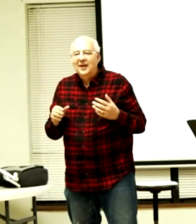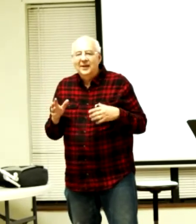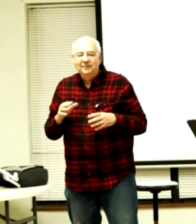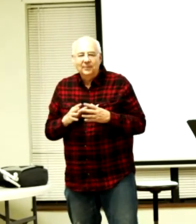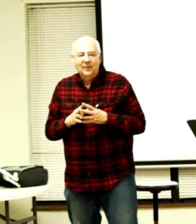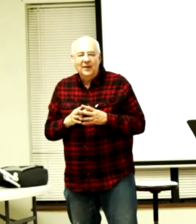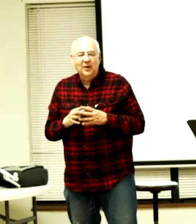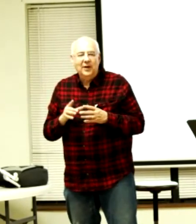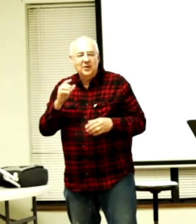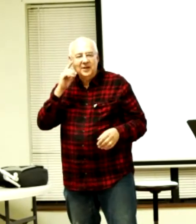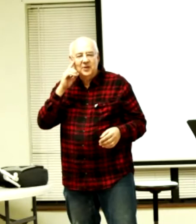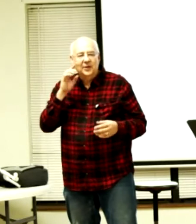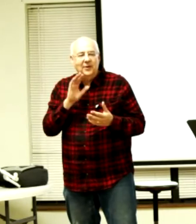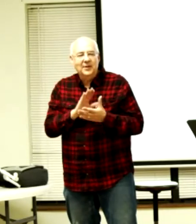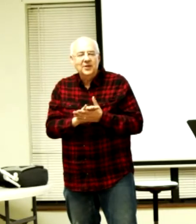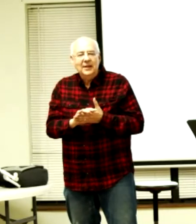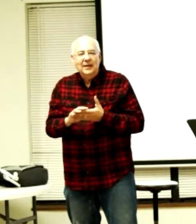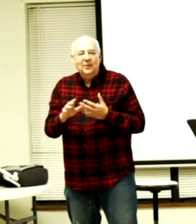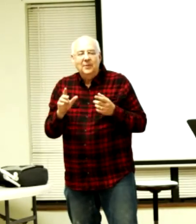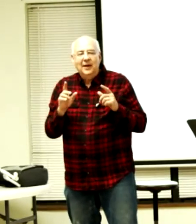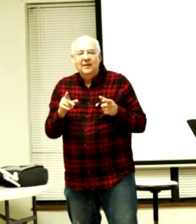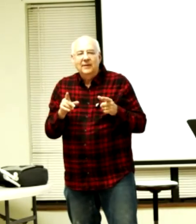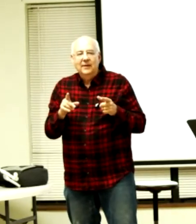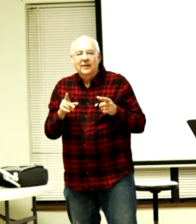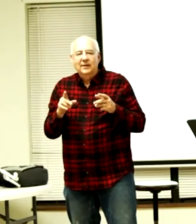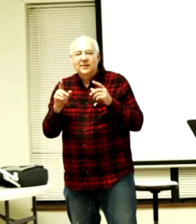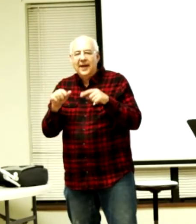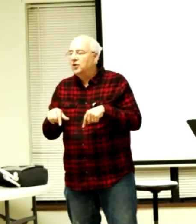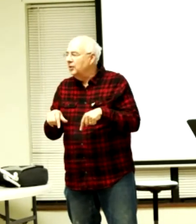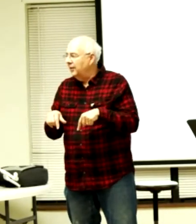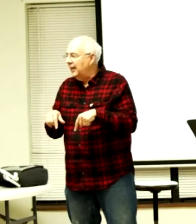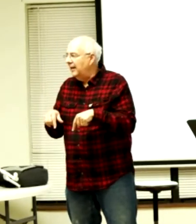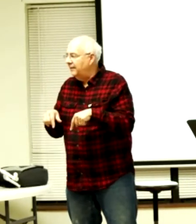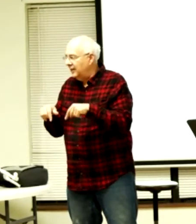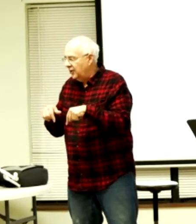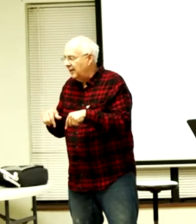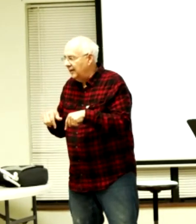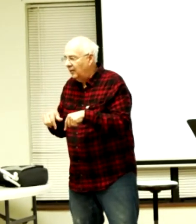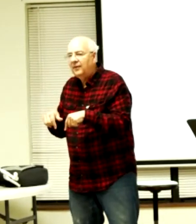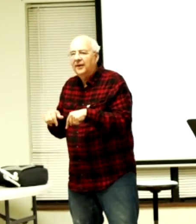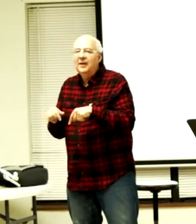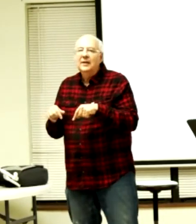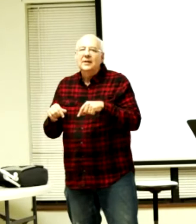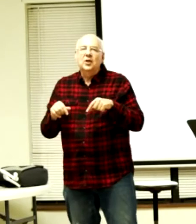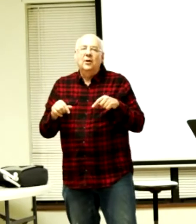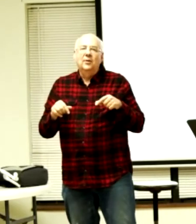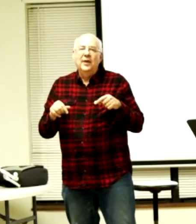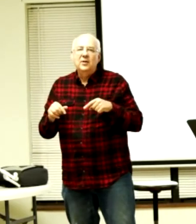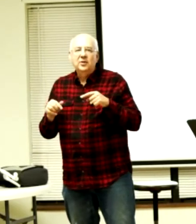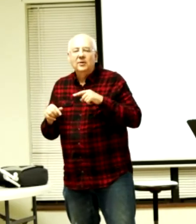The other interesting story was when the Kansas School for the Deaf is here in Olathe. So they used to go